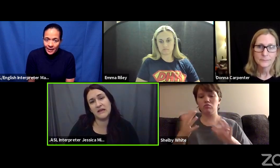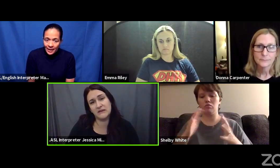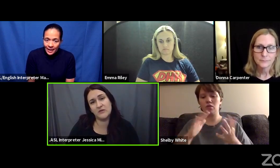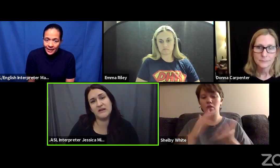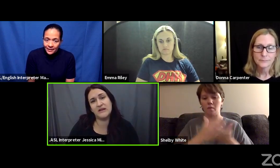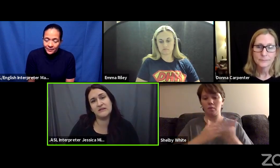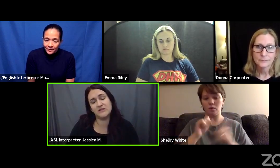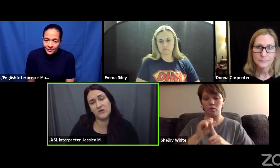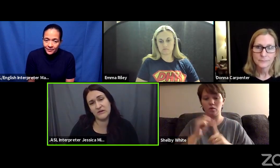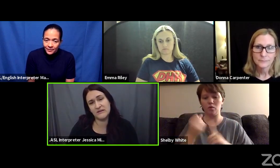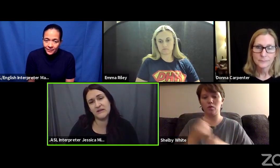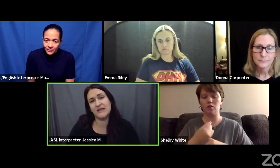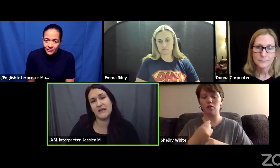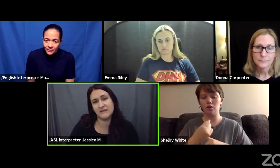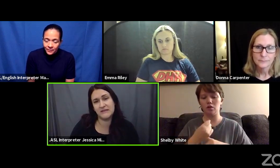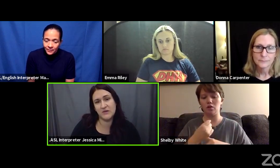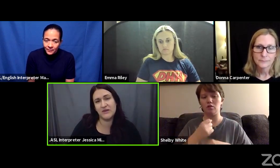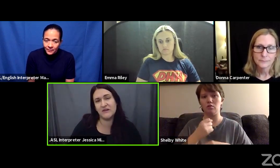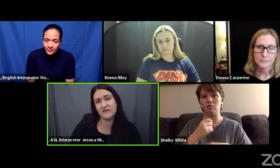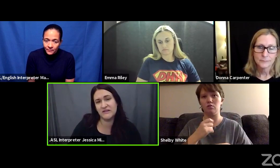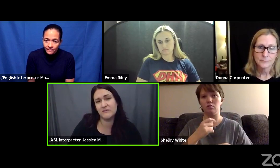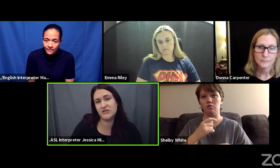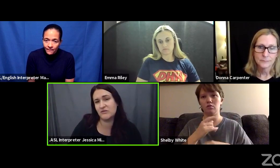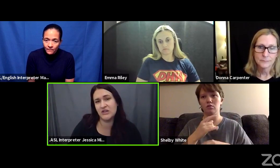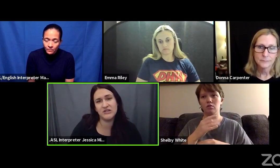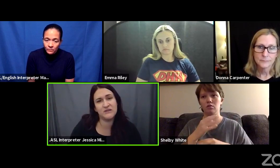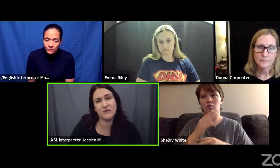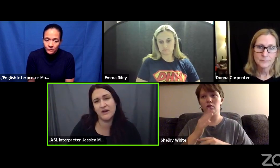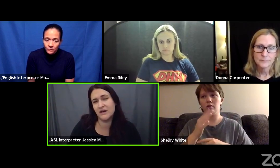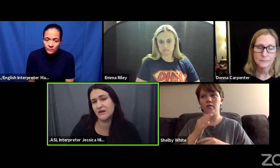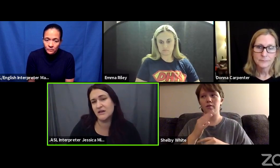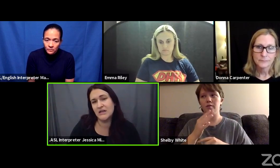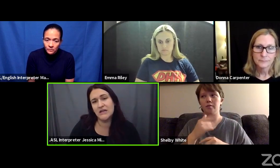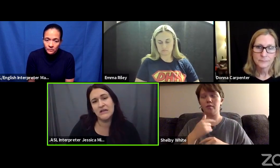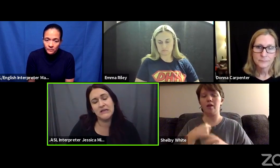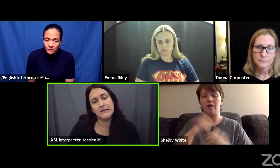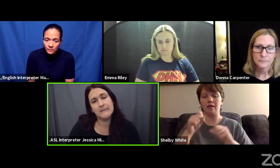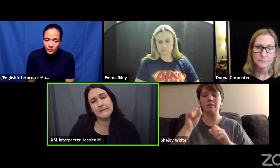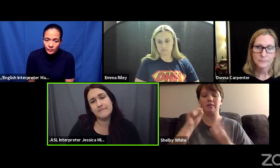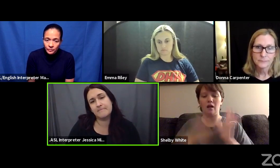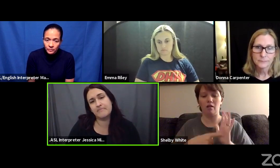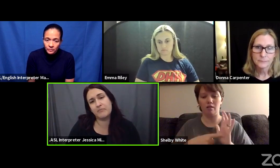I can a little bit, I notice I can still, but there are some situations where